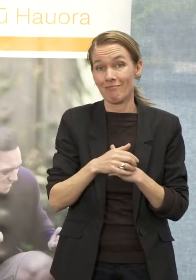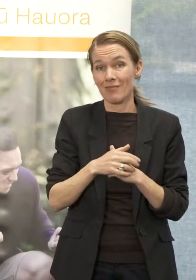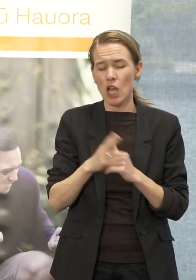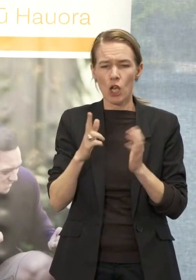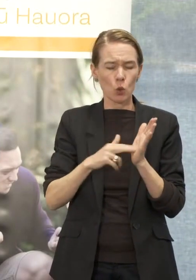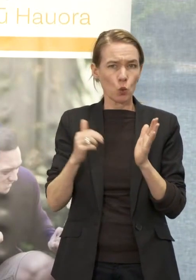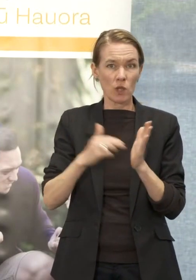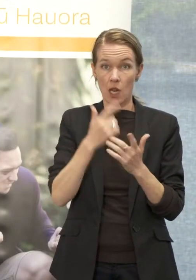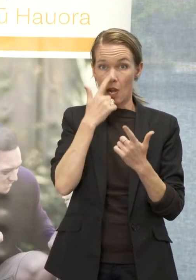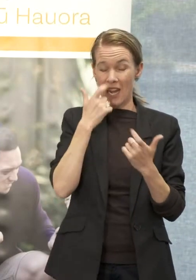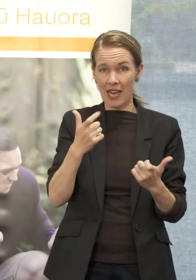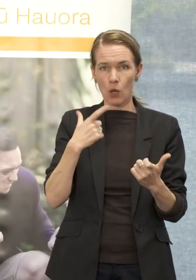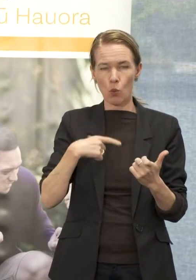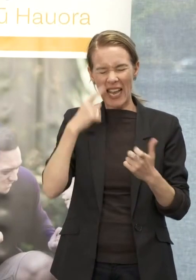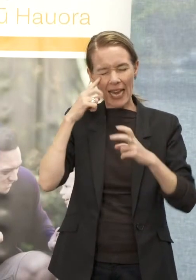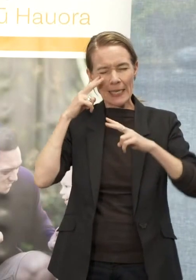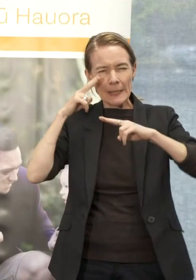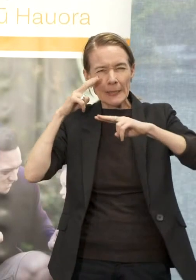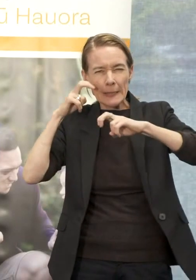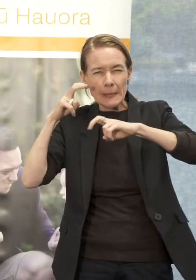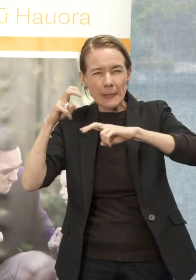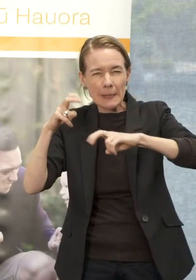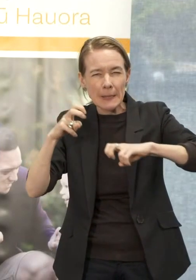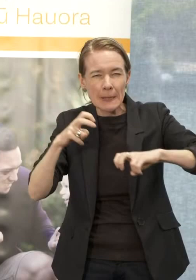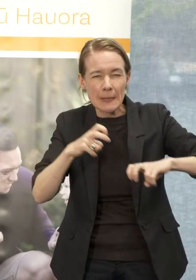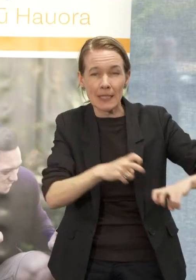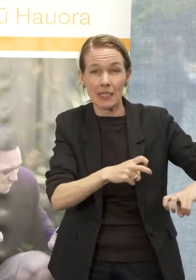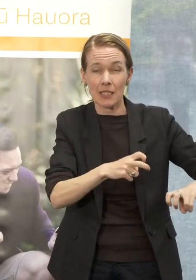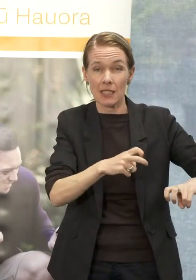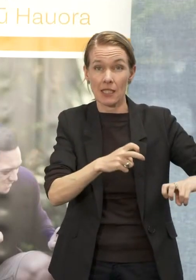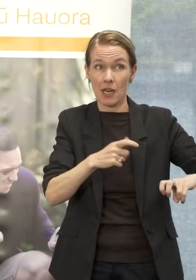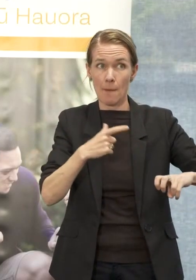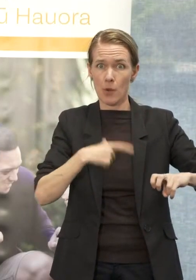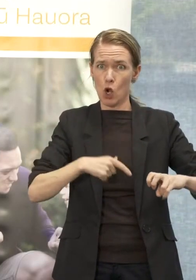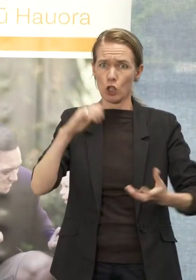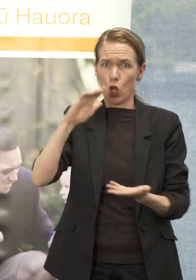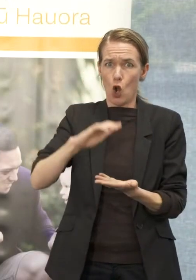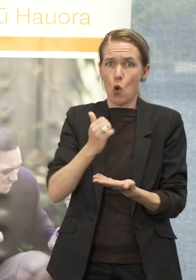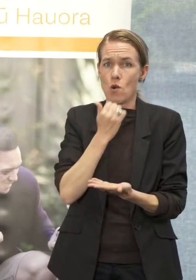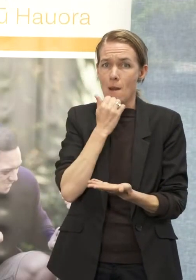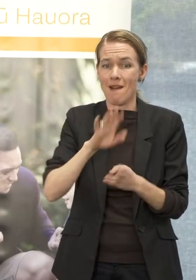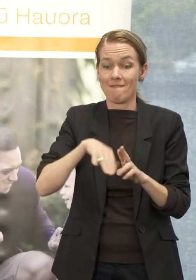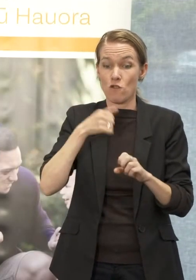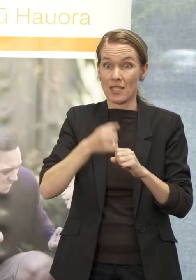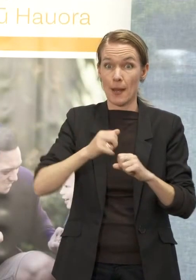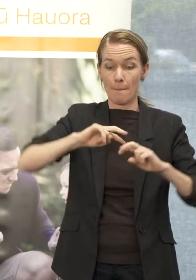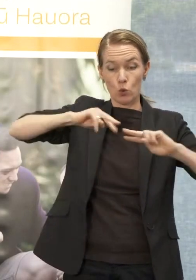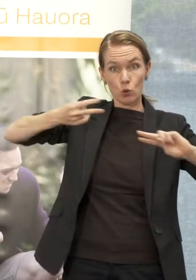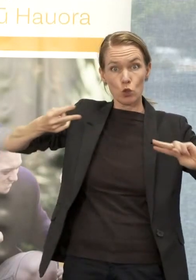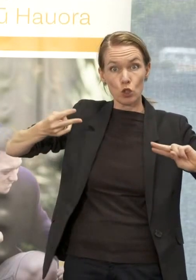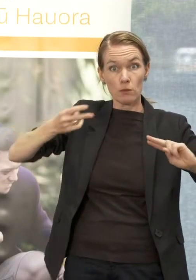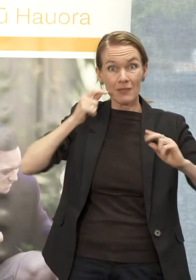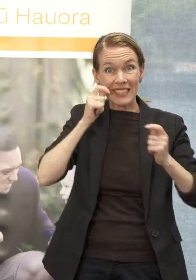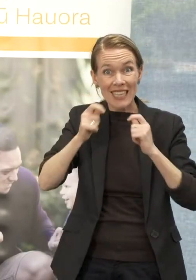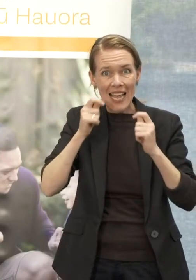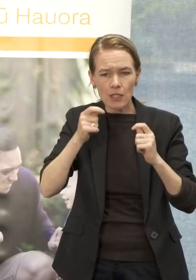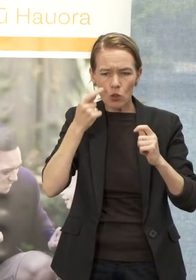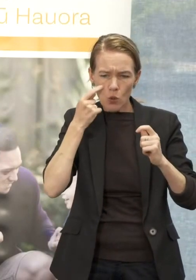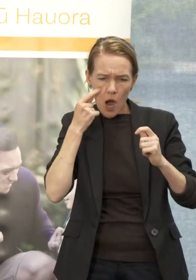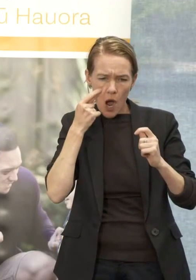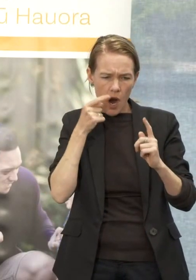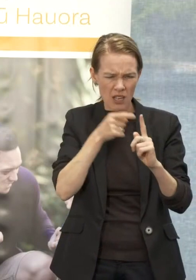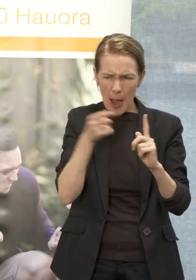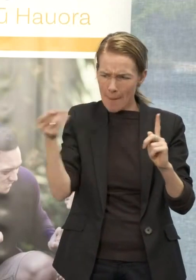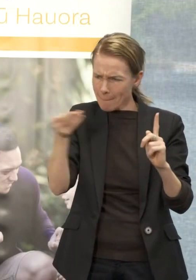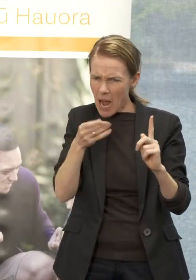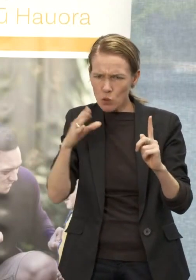in-depth investigation because our numbers are so low, and we've now got access to genomic testing, and we can go into the details.